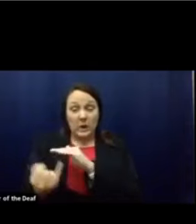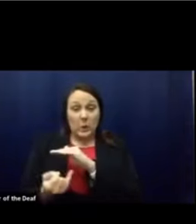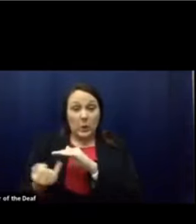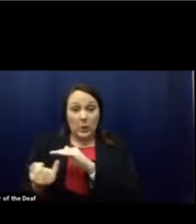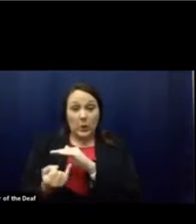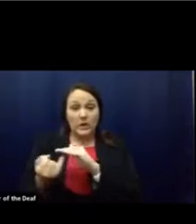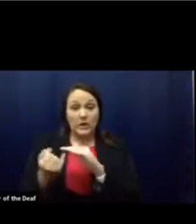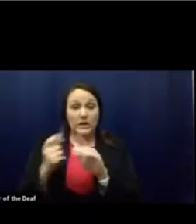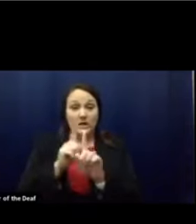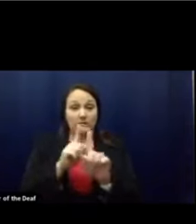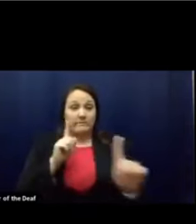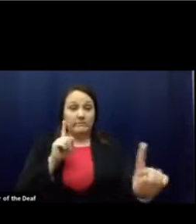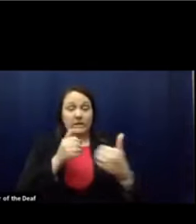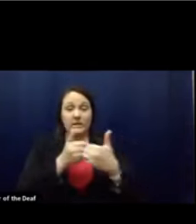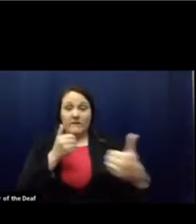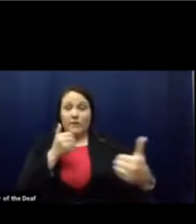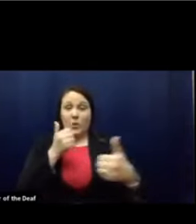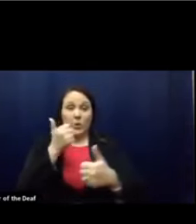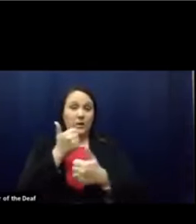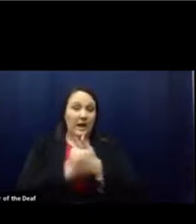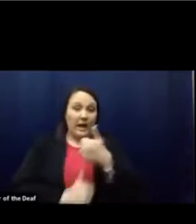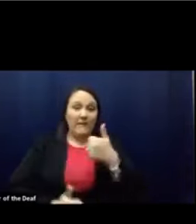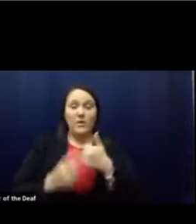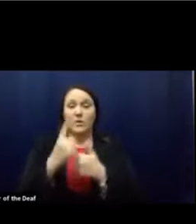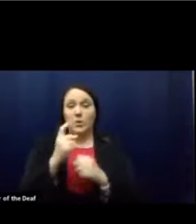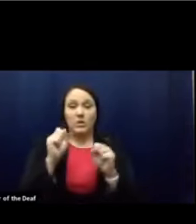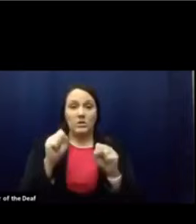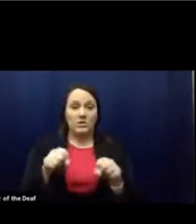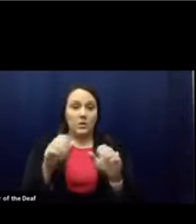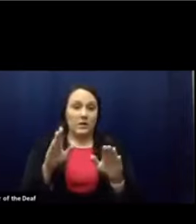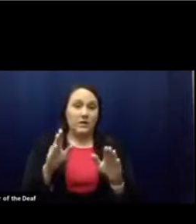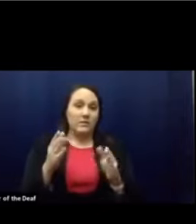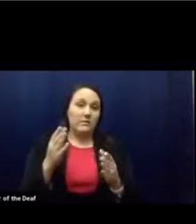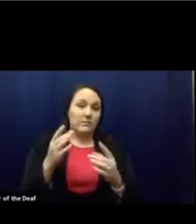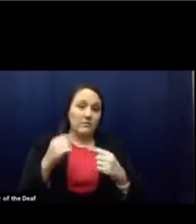that you can possibly stay away from during the period where you could be